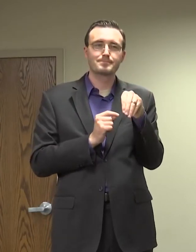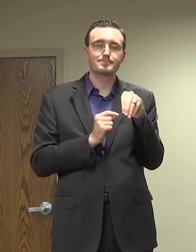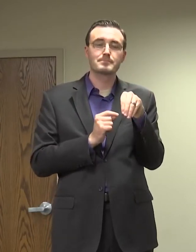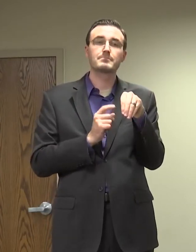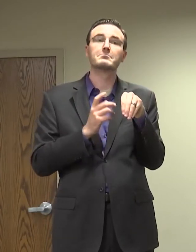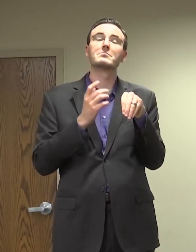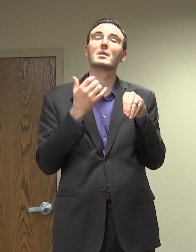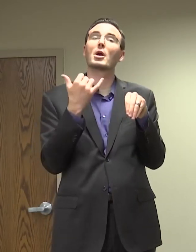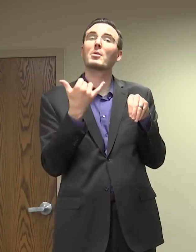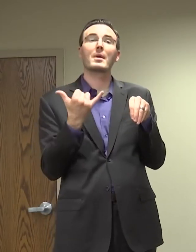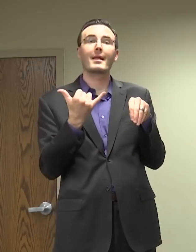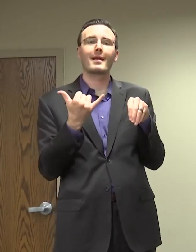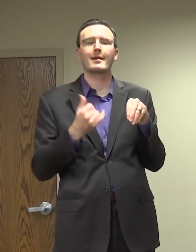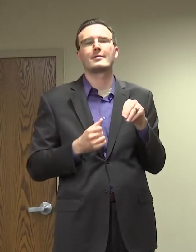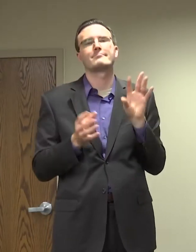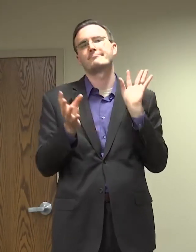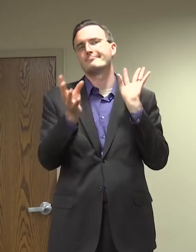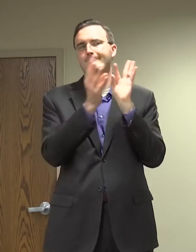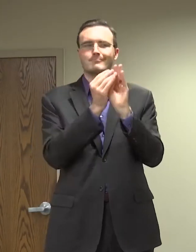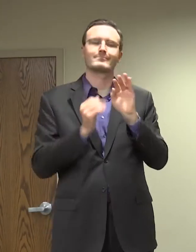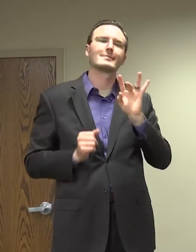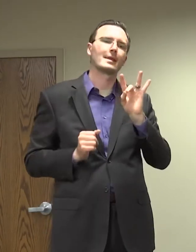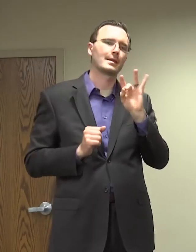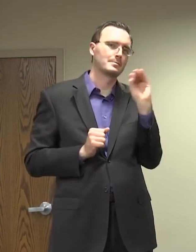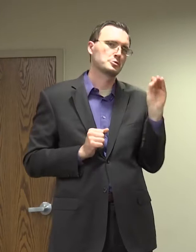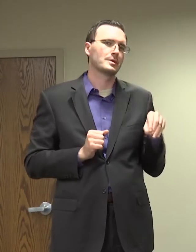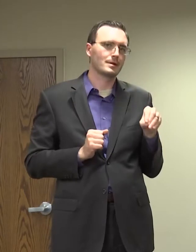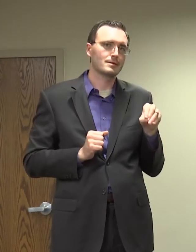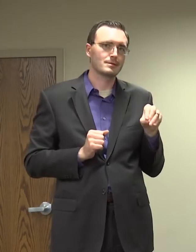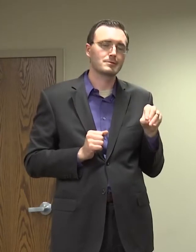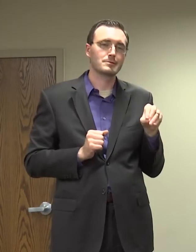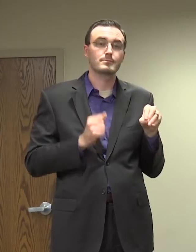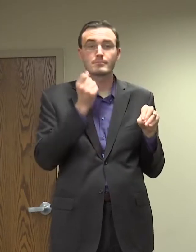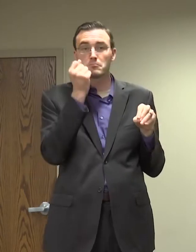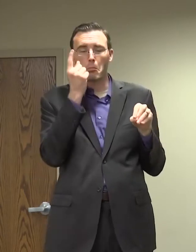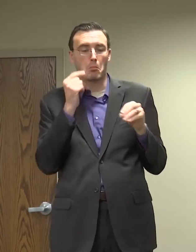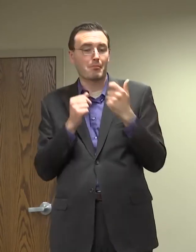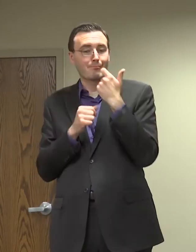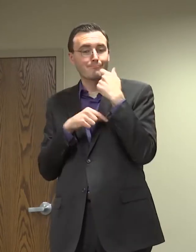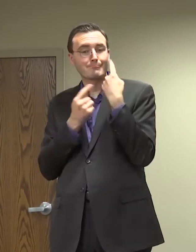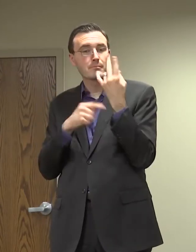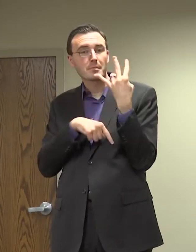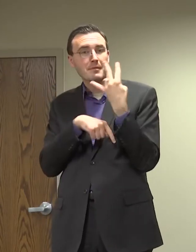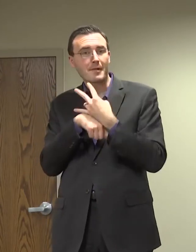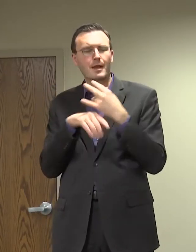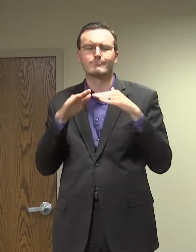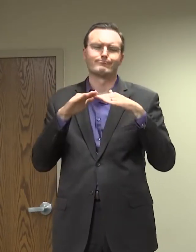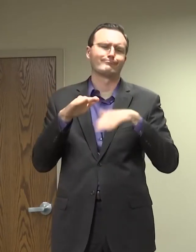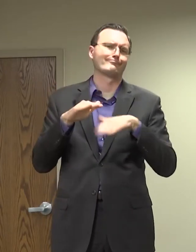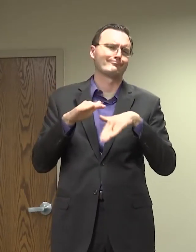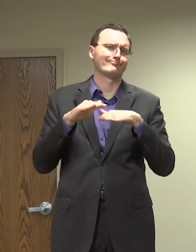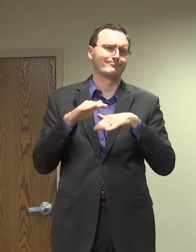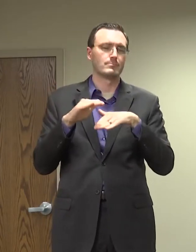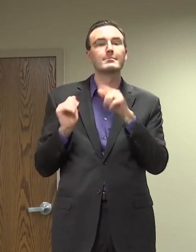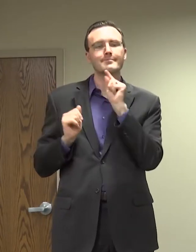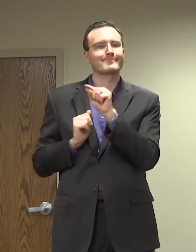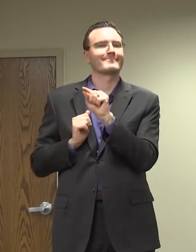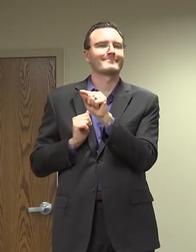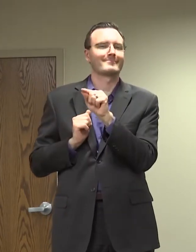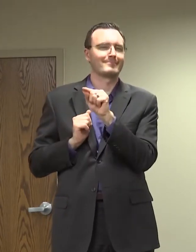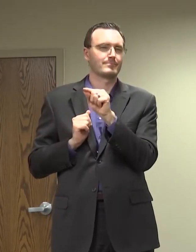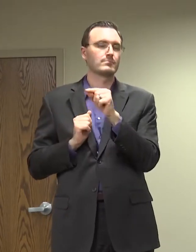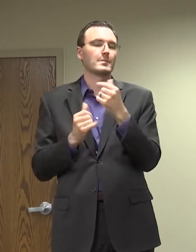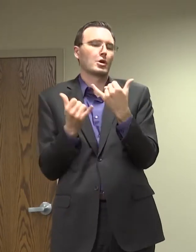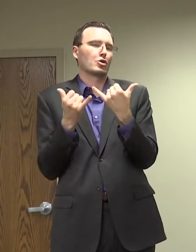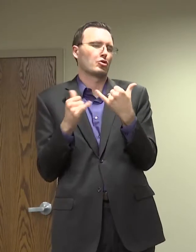rate is 8%, but our average over 7 days is much lower than that. And that's what we're looking at. It's the current positivity